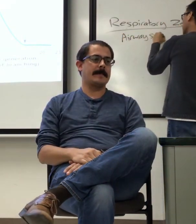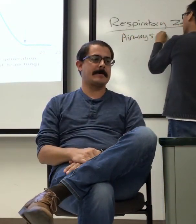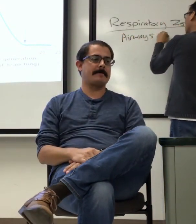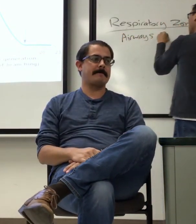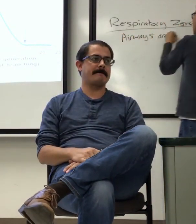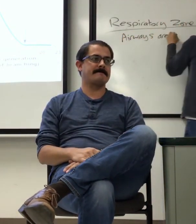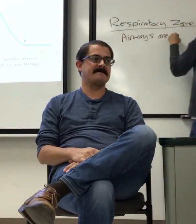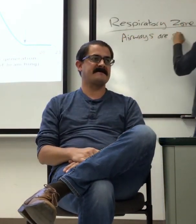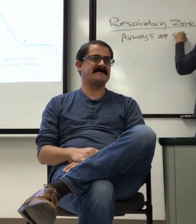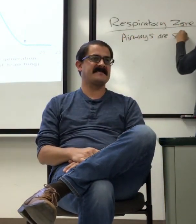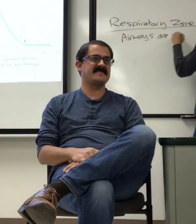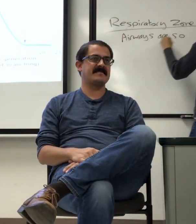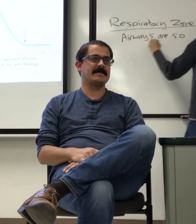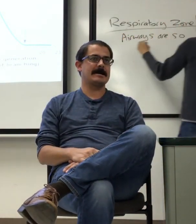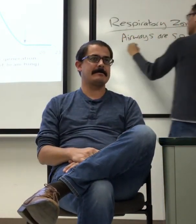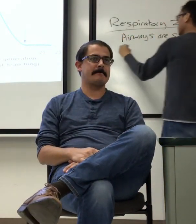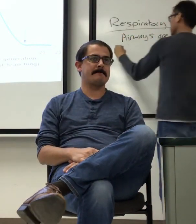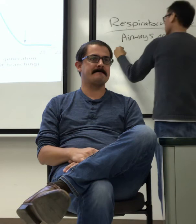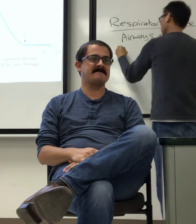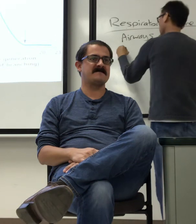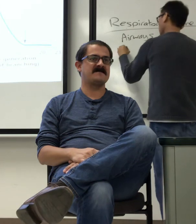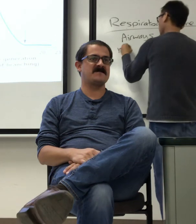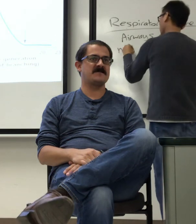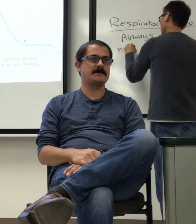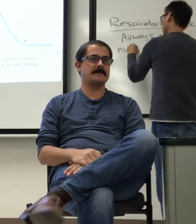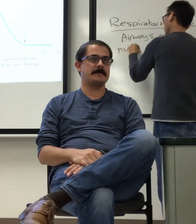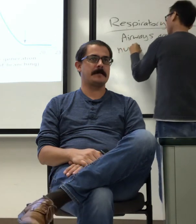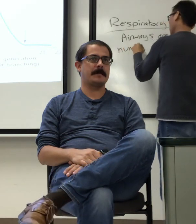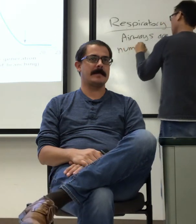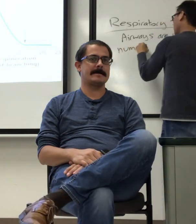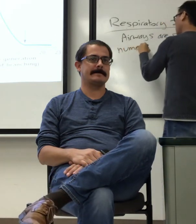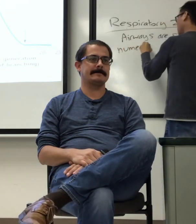Airways are so numerous,